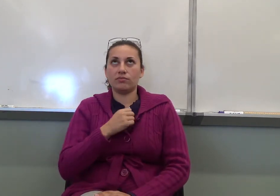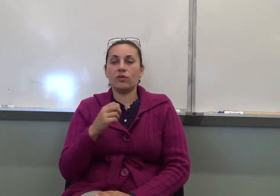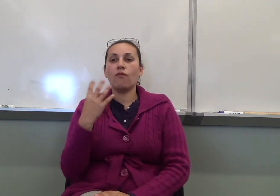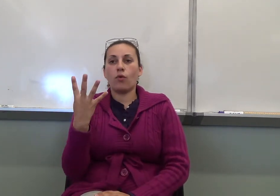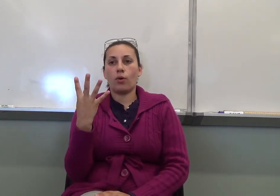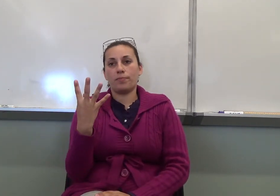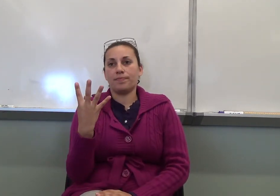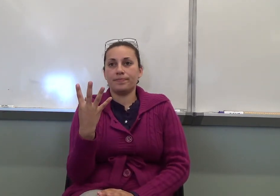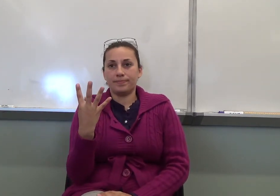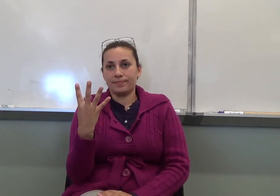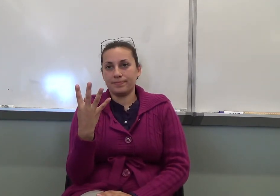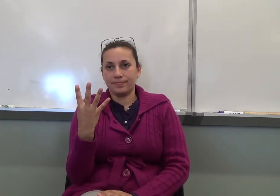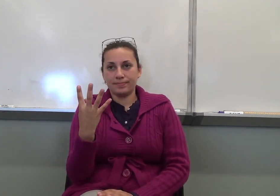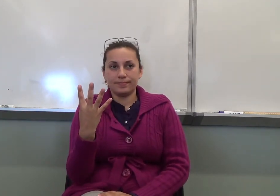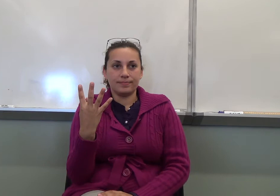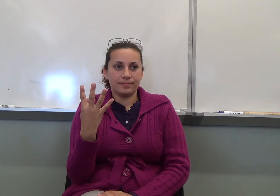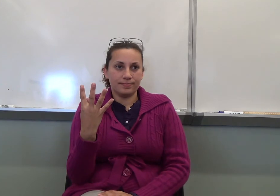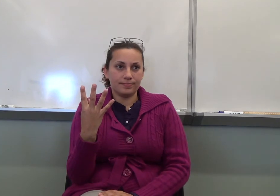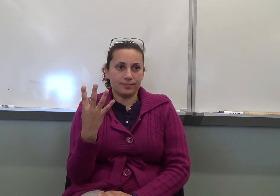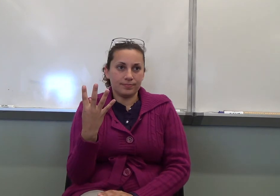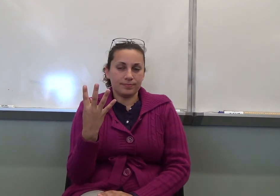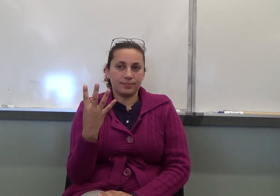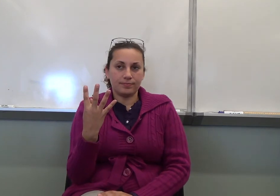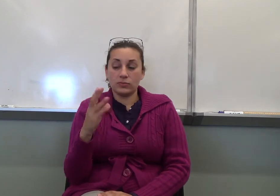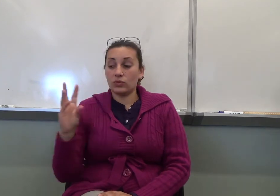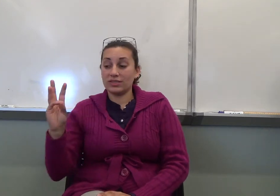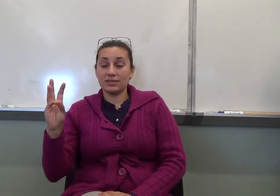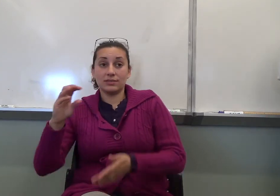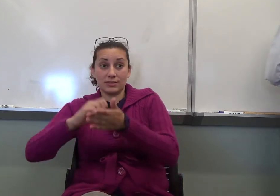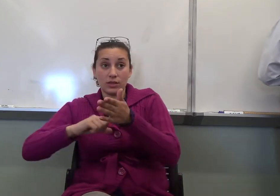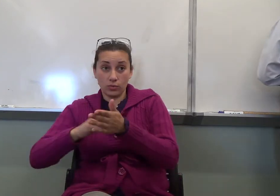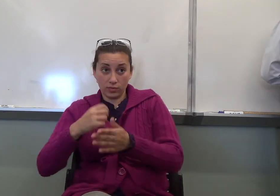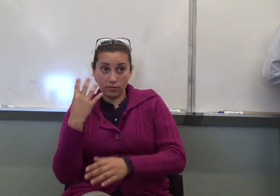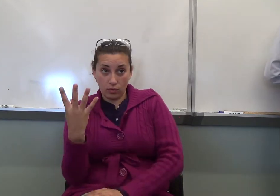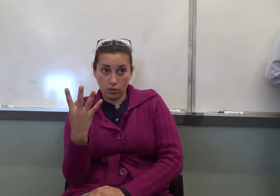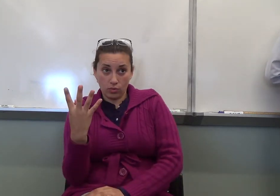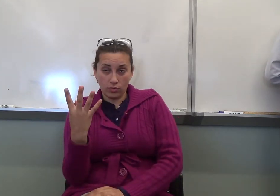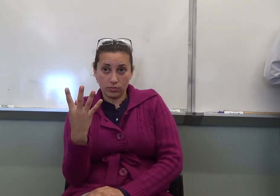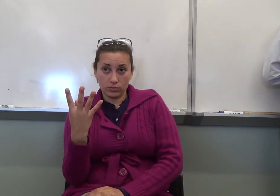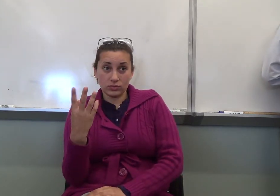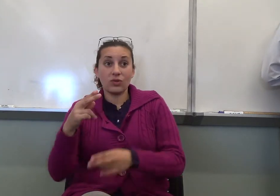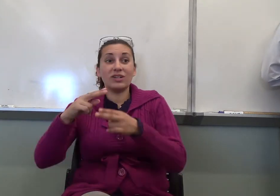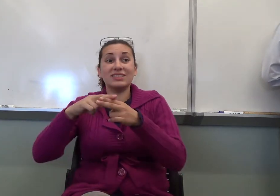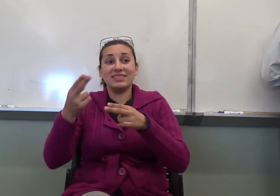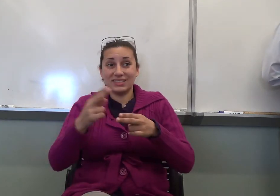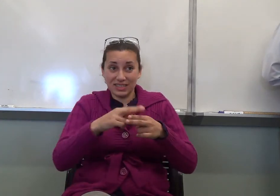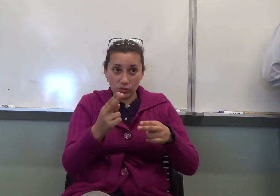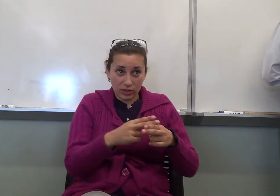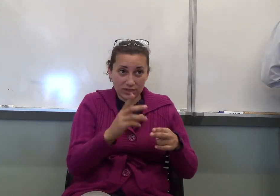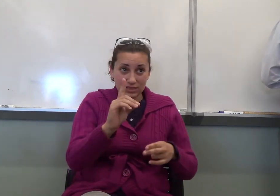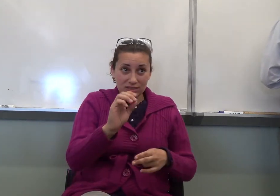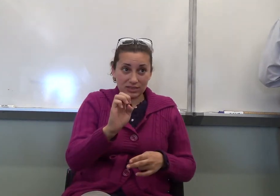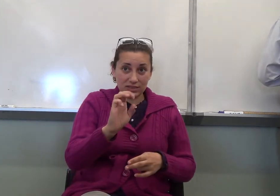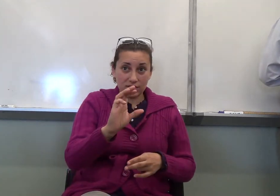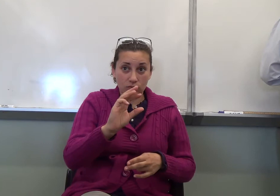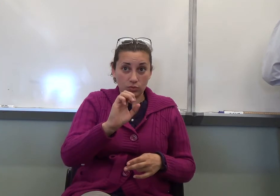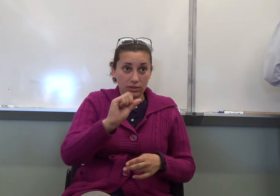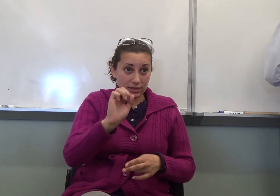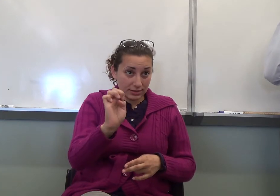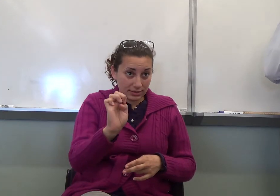case. So we want to decrease it. Decreasing numbers on the real number line go to the left. So we'd have to